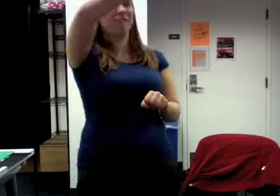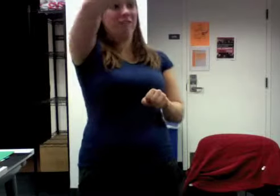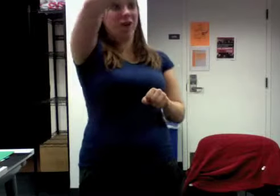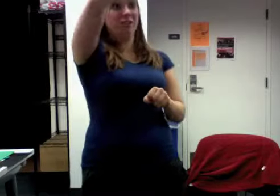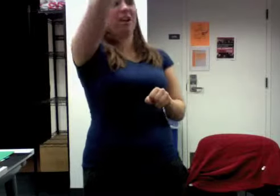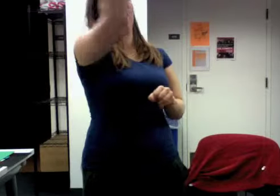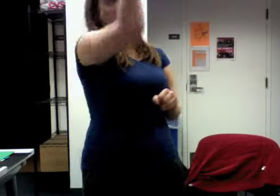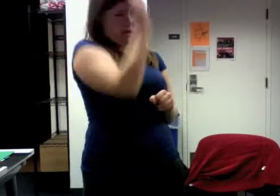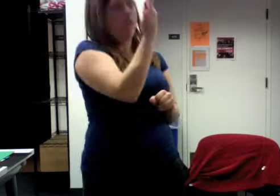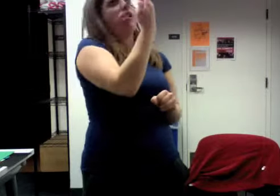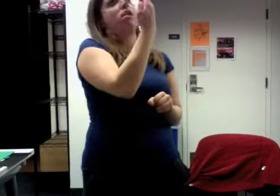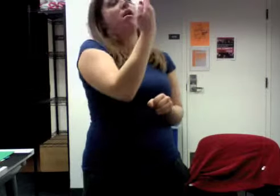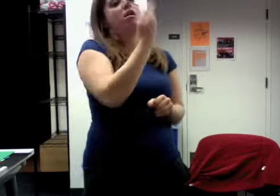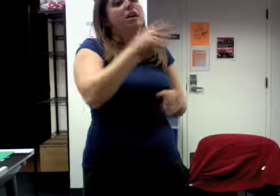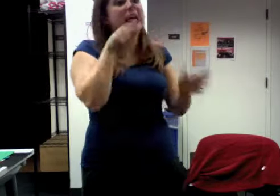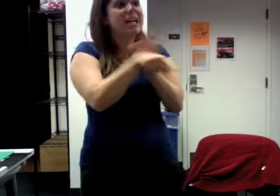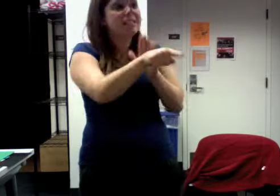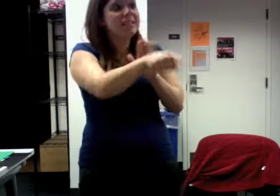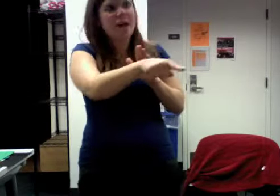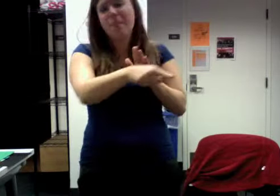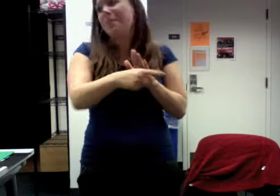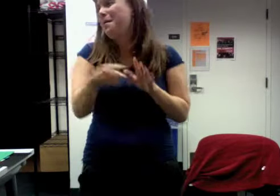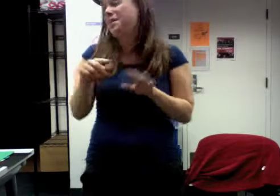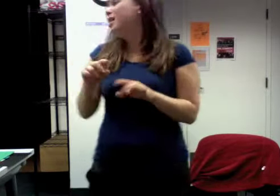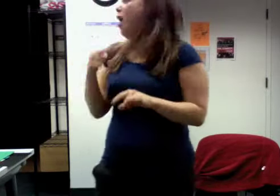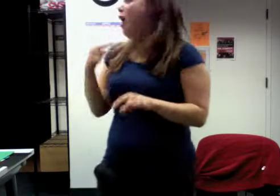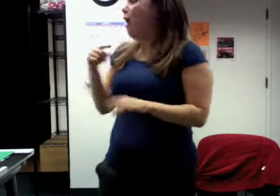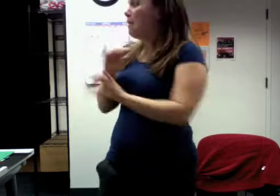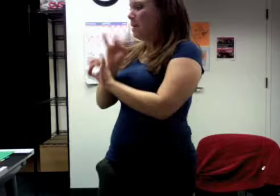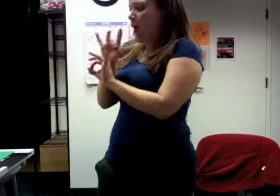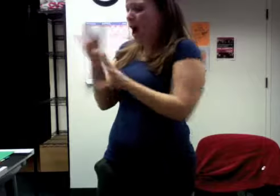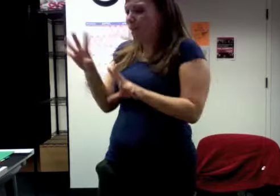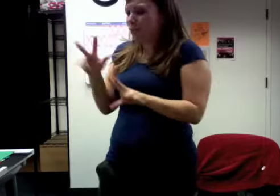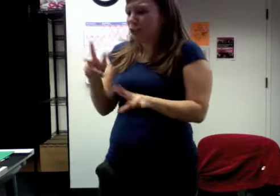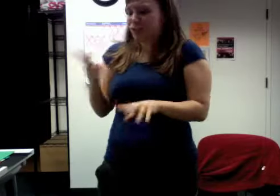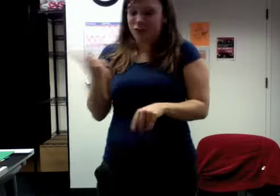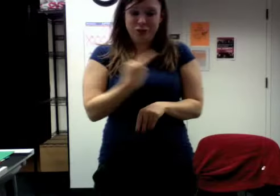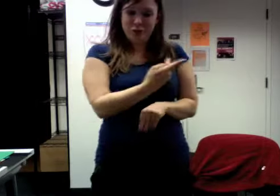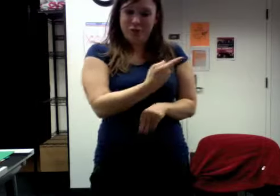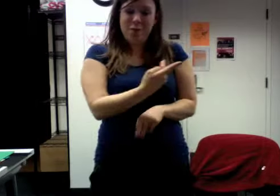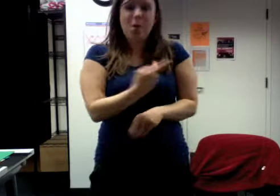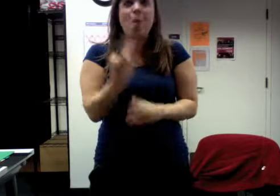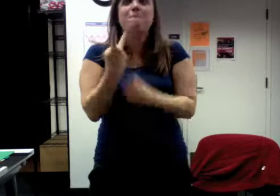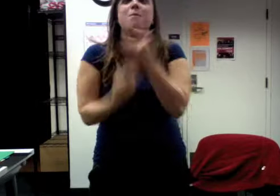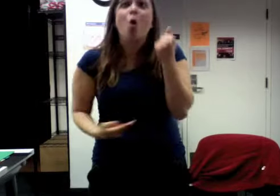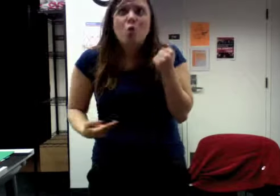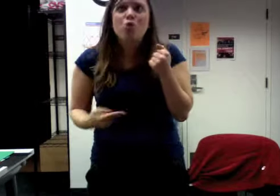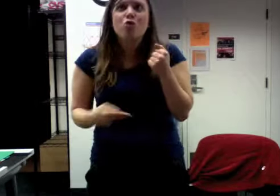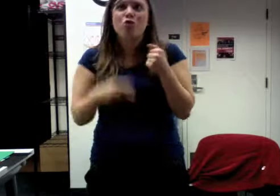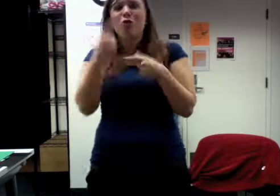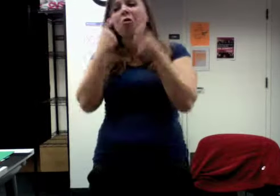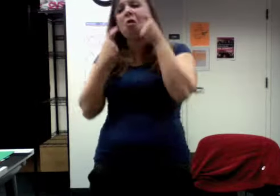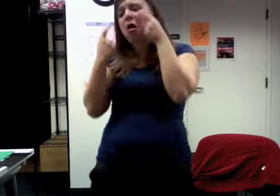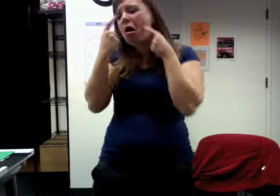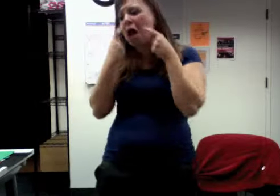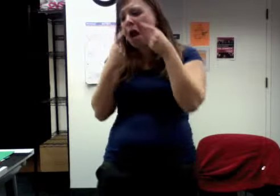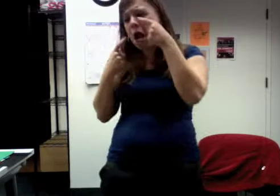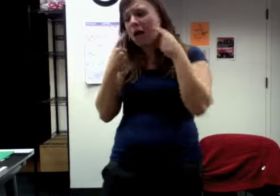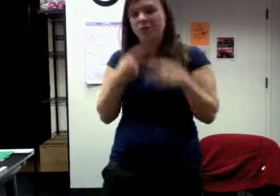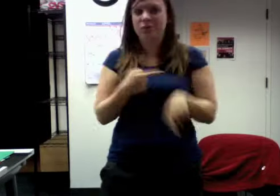So then she starts crying too. These people are not too bright. And so, so then, of course, the